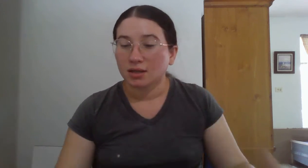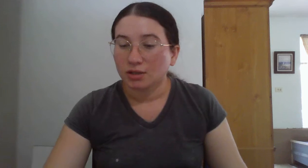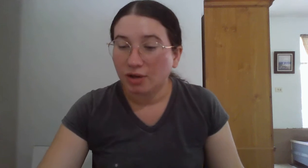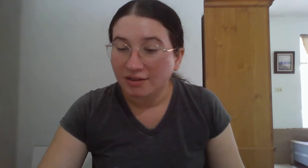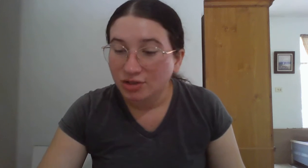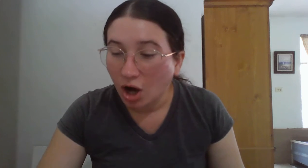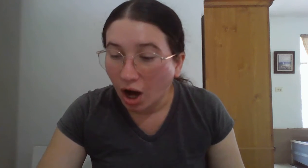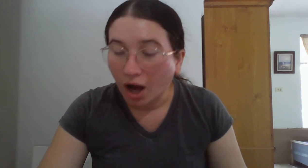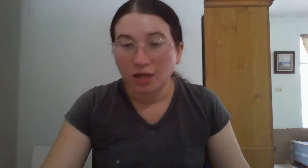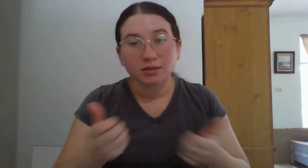You have cause.